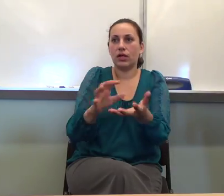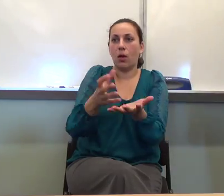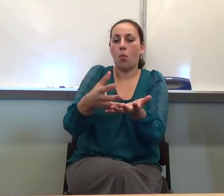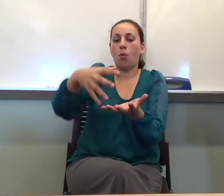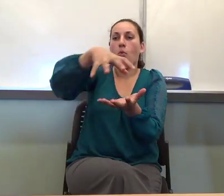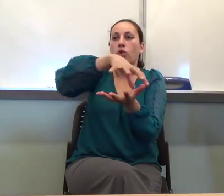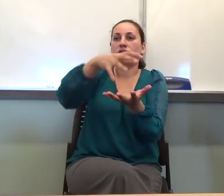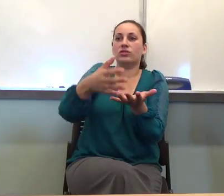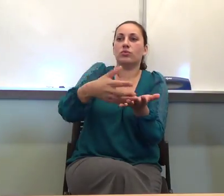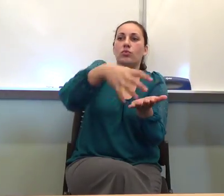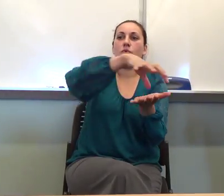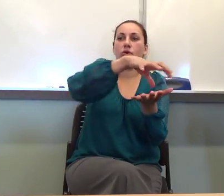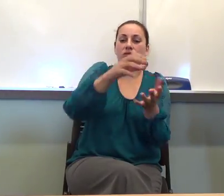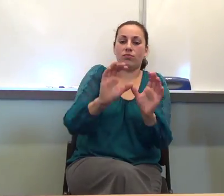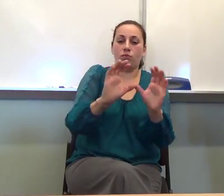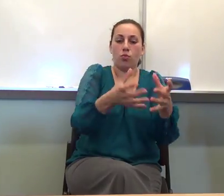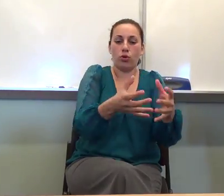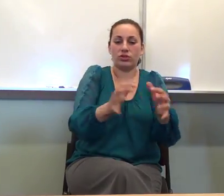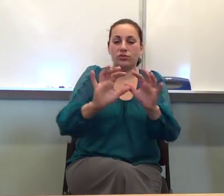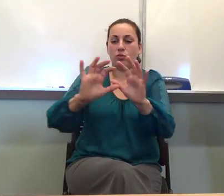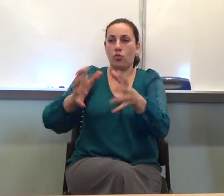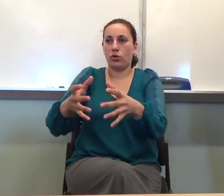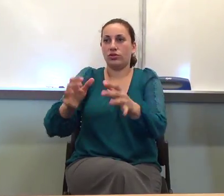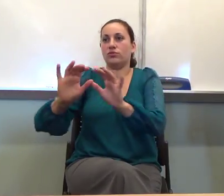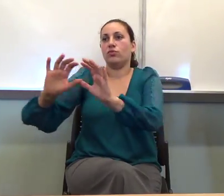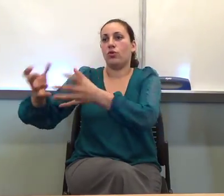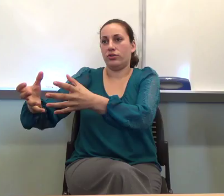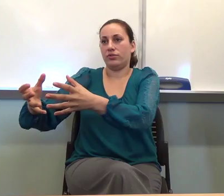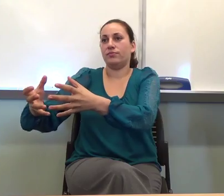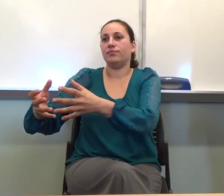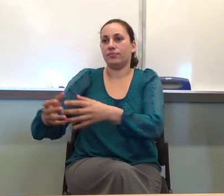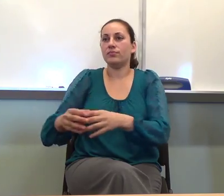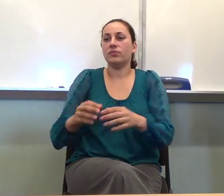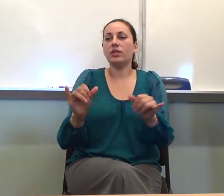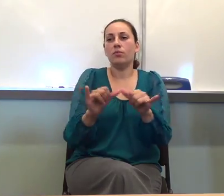Now, everyone's heard the term rates. Some people have heard the term ratios.